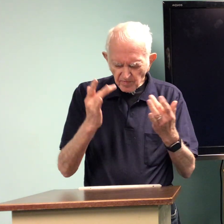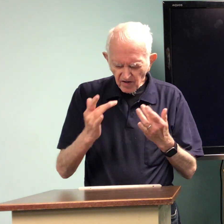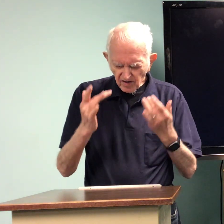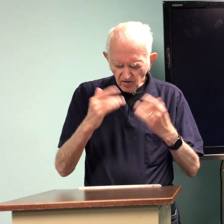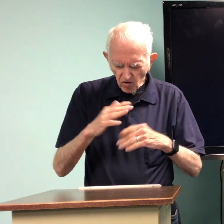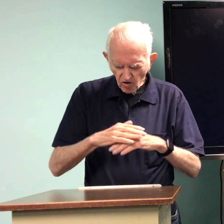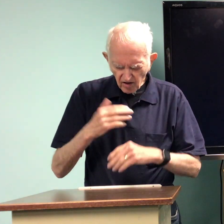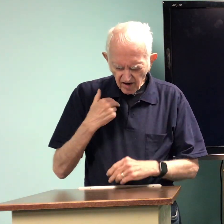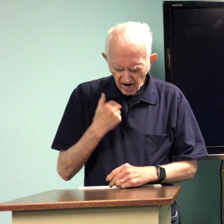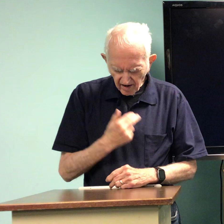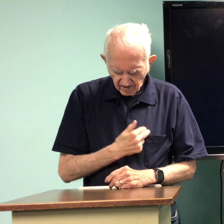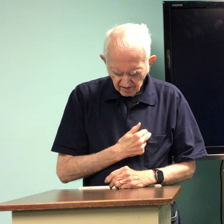for your pity on us.